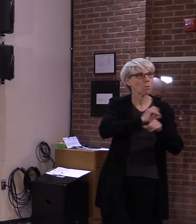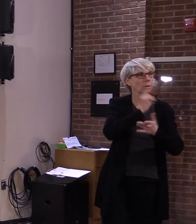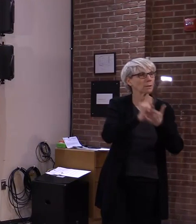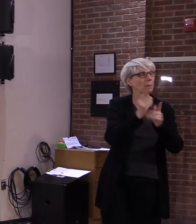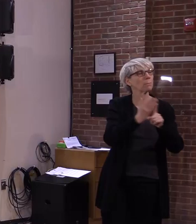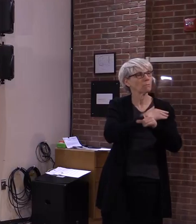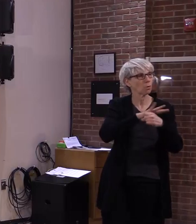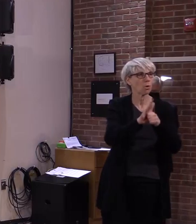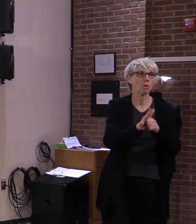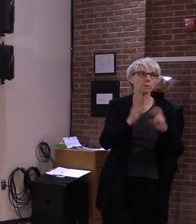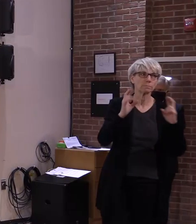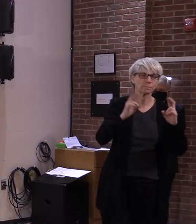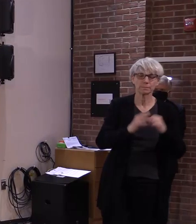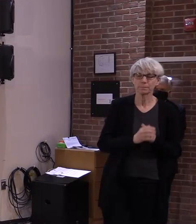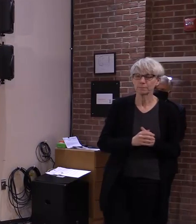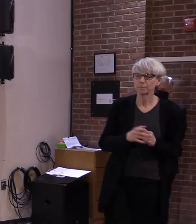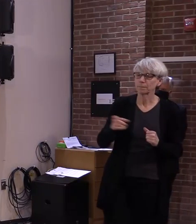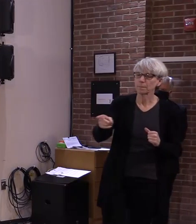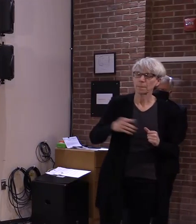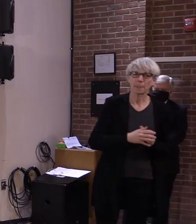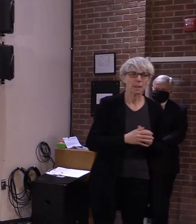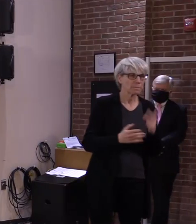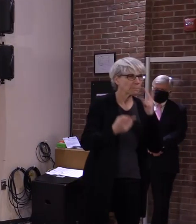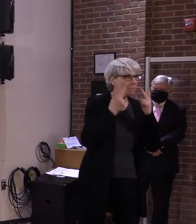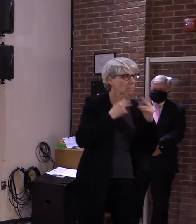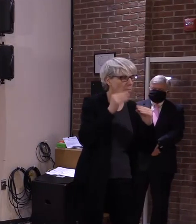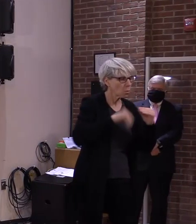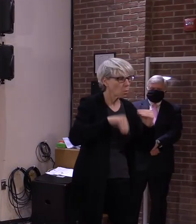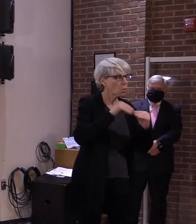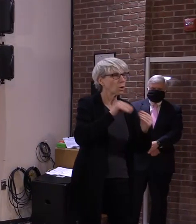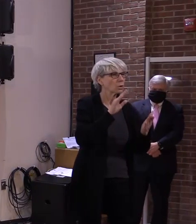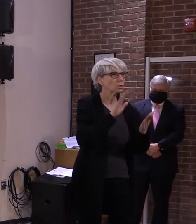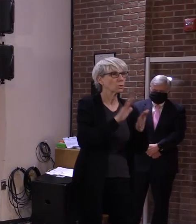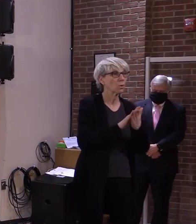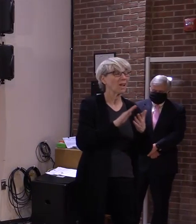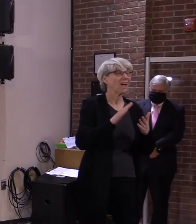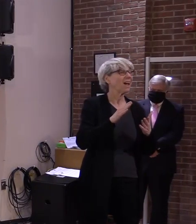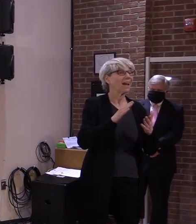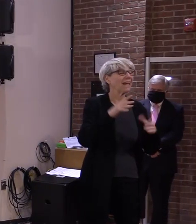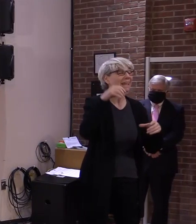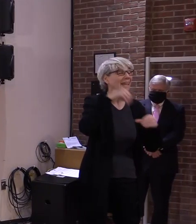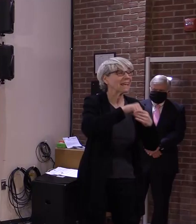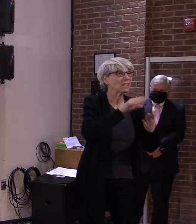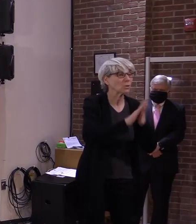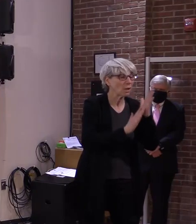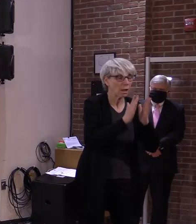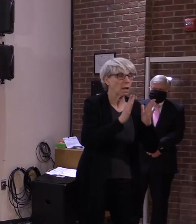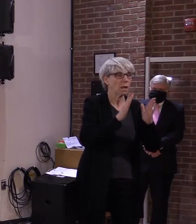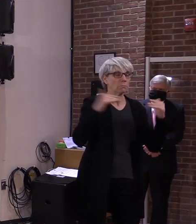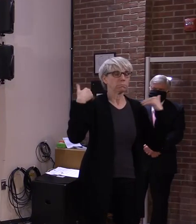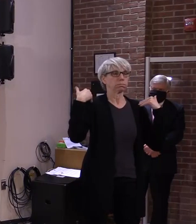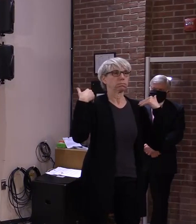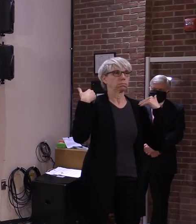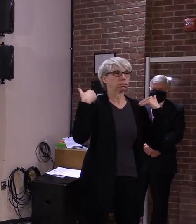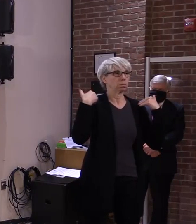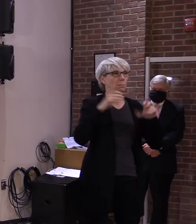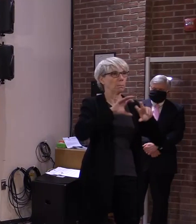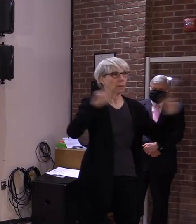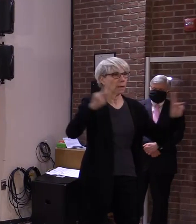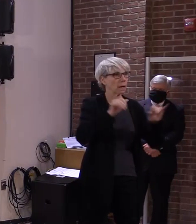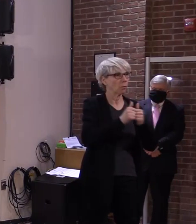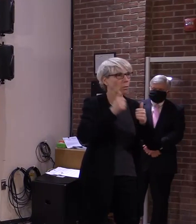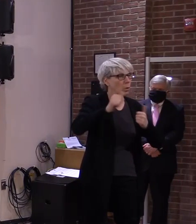It seems like we're seeing more schools lately go to remote learning due to either cases in the school or just low staffing because of cases.